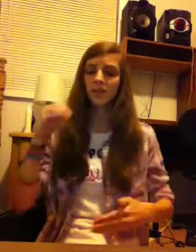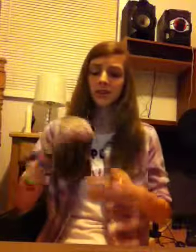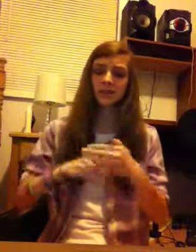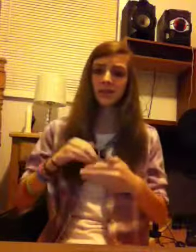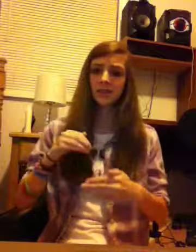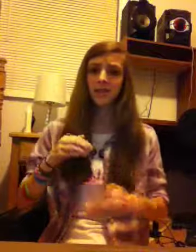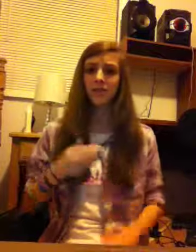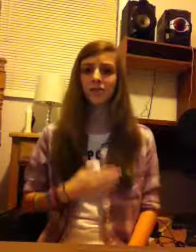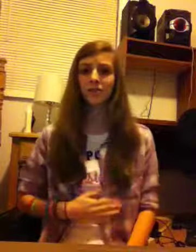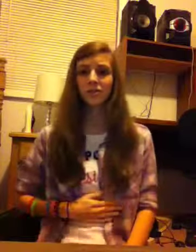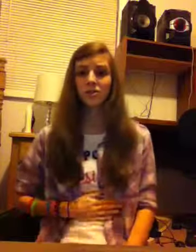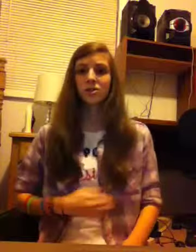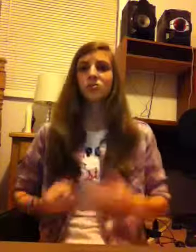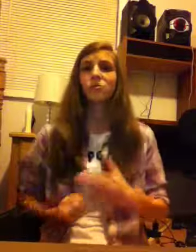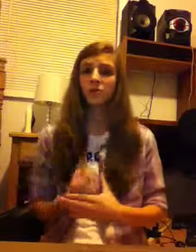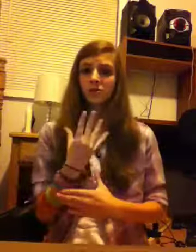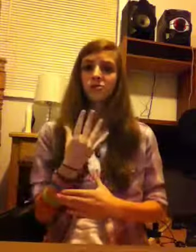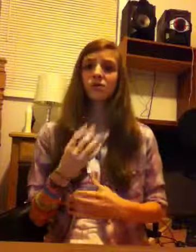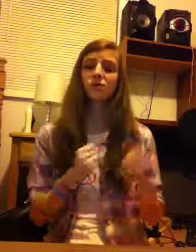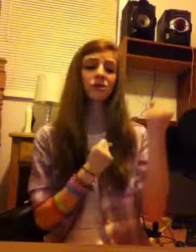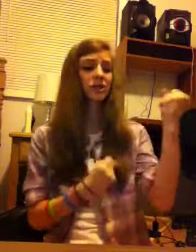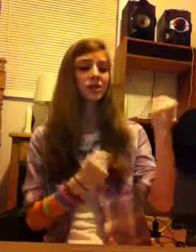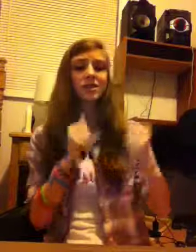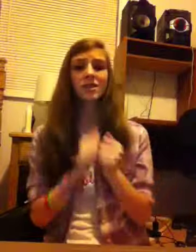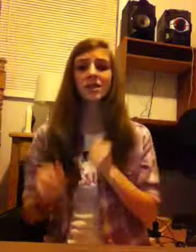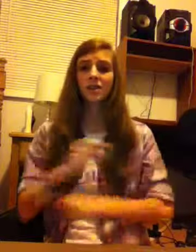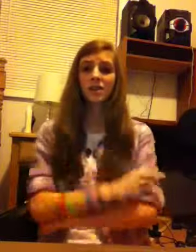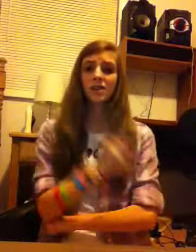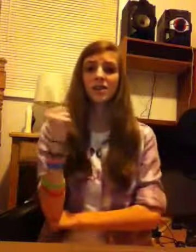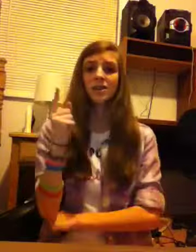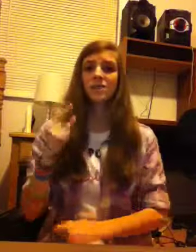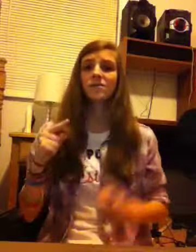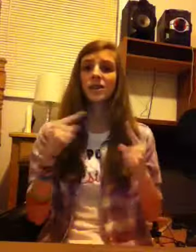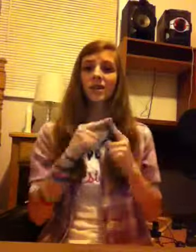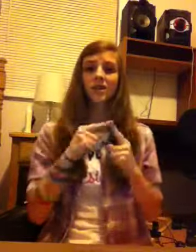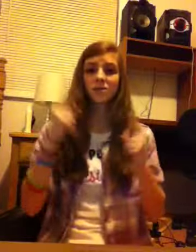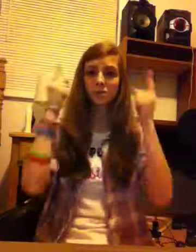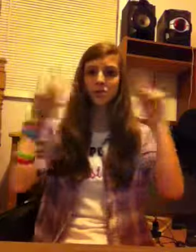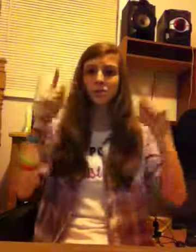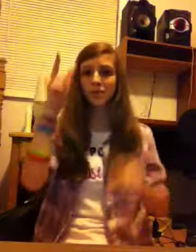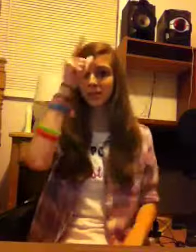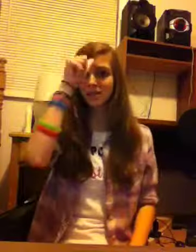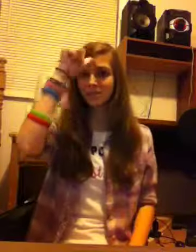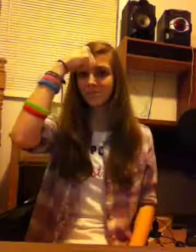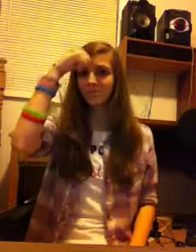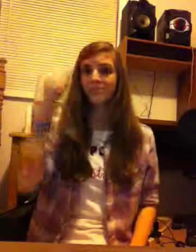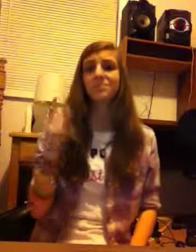that's inside her Growing stronger each day Till it finally reminds her To